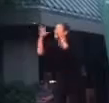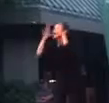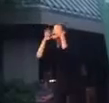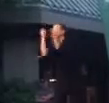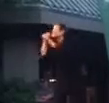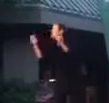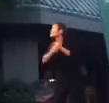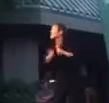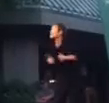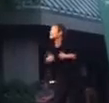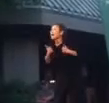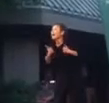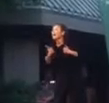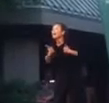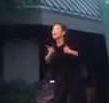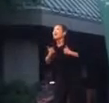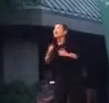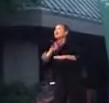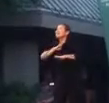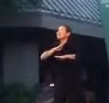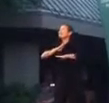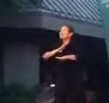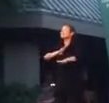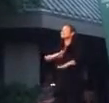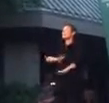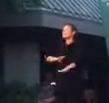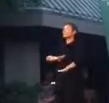claws. The cat had saved my life.